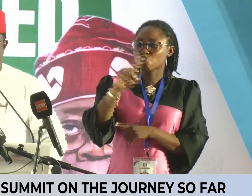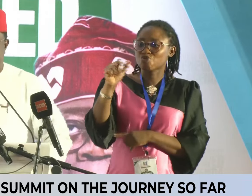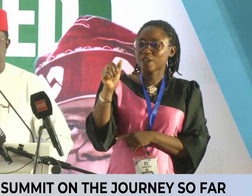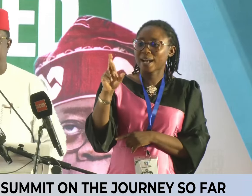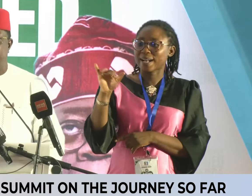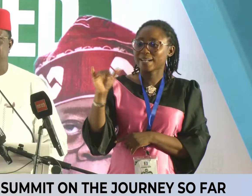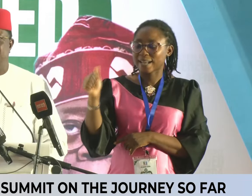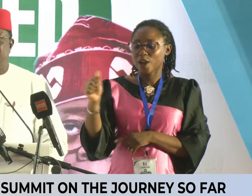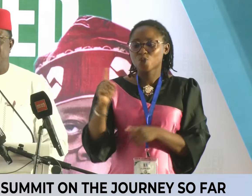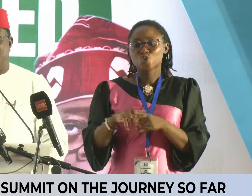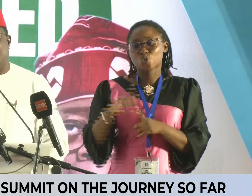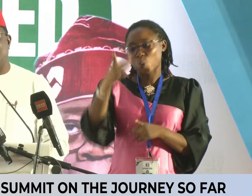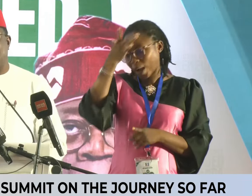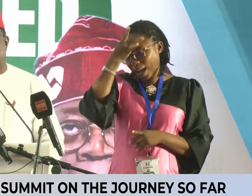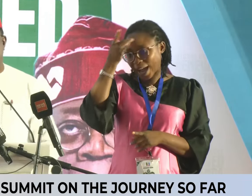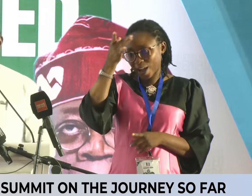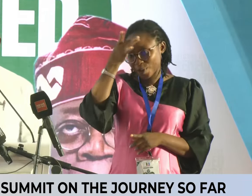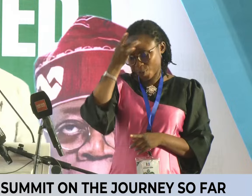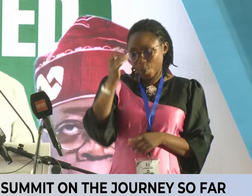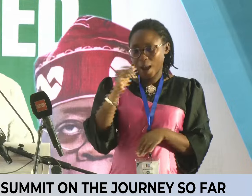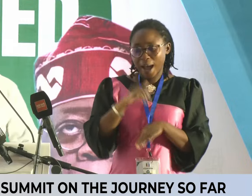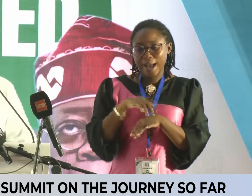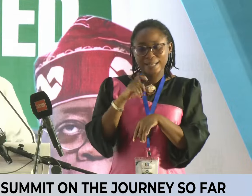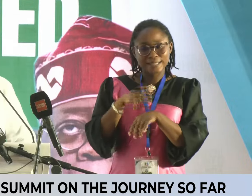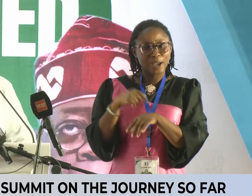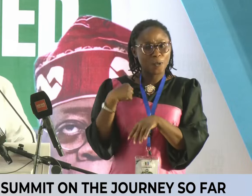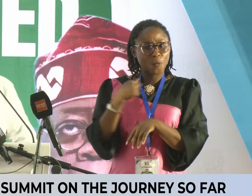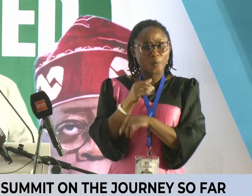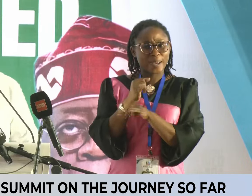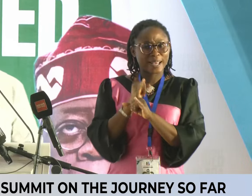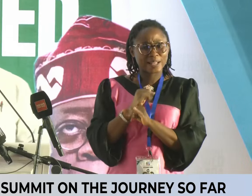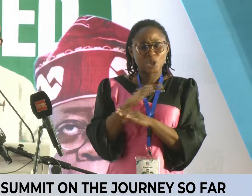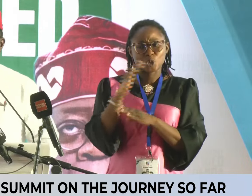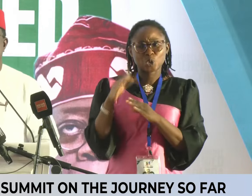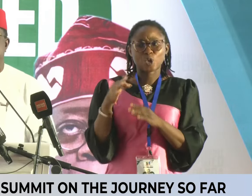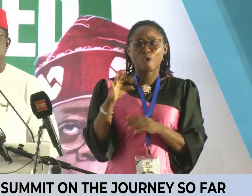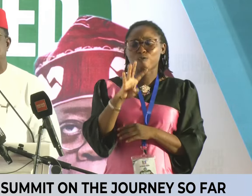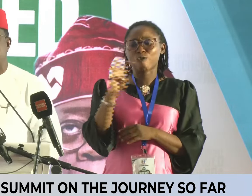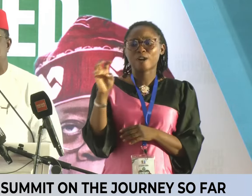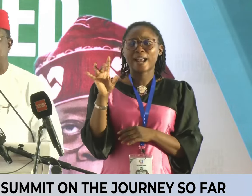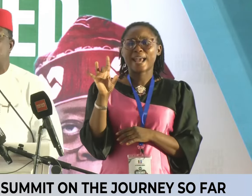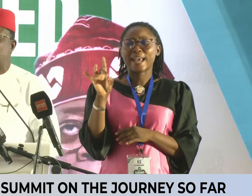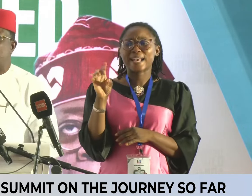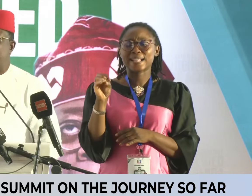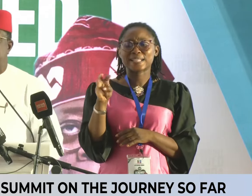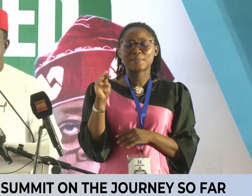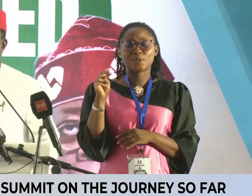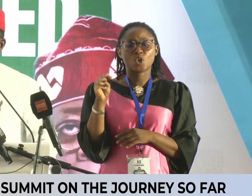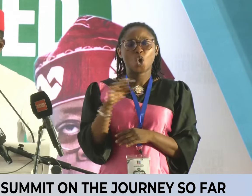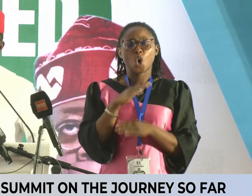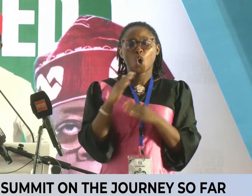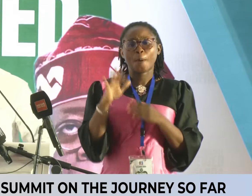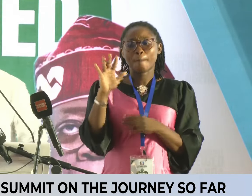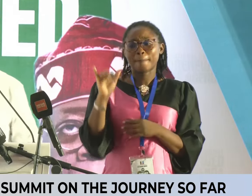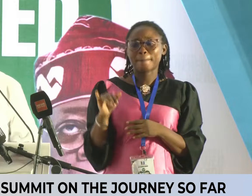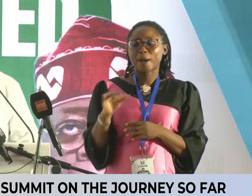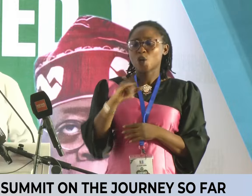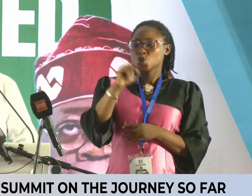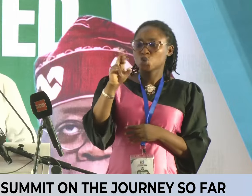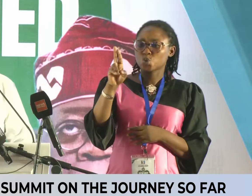to Kano. And at the time we inherited it, a total of 480 kilometers was completed by Julius